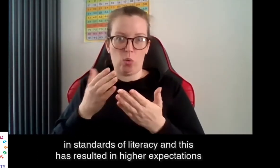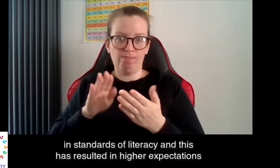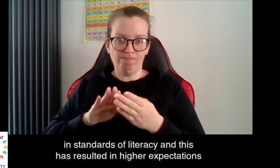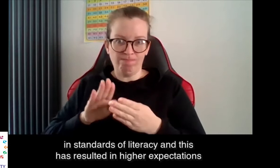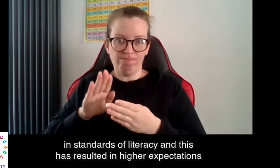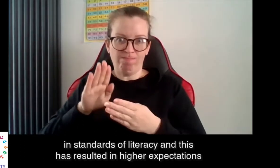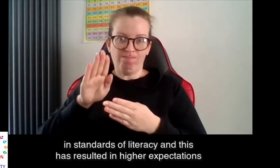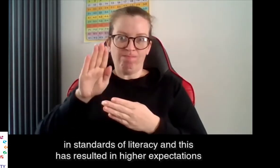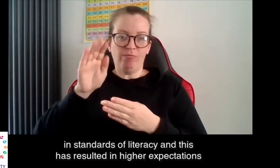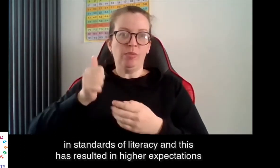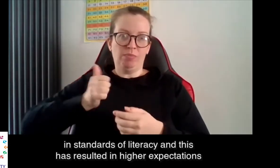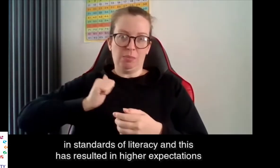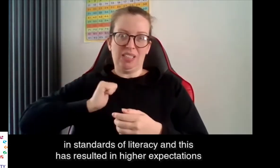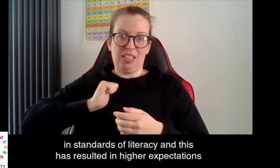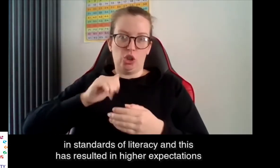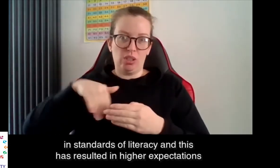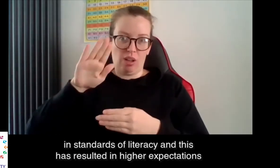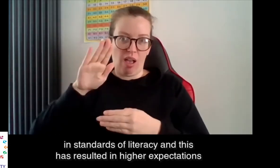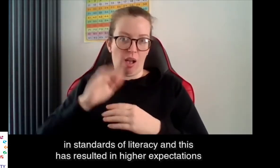has resulted in higher expectations.